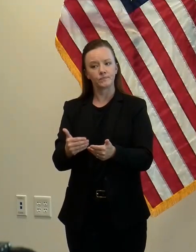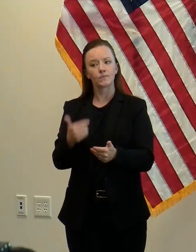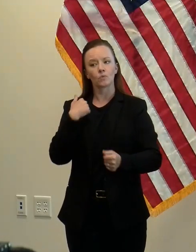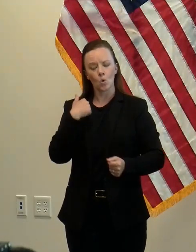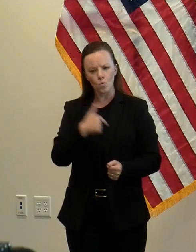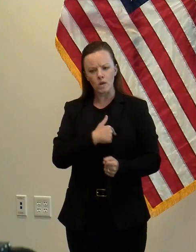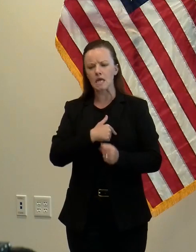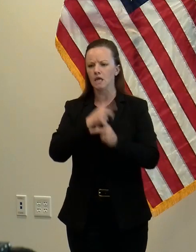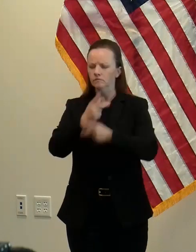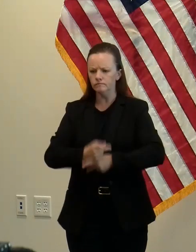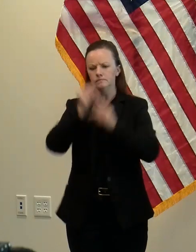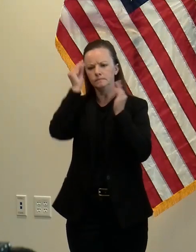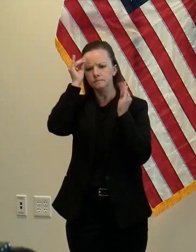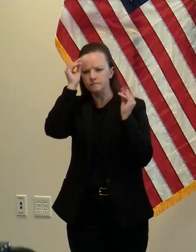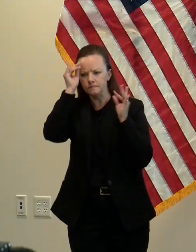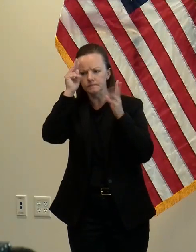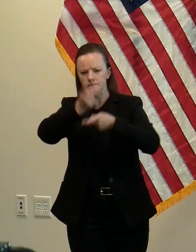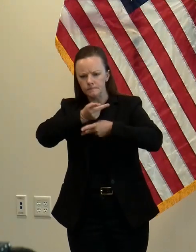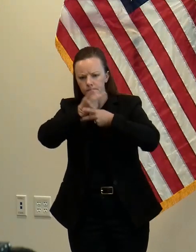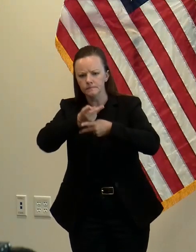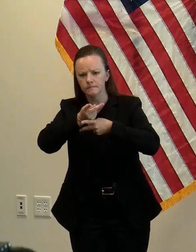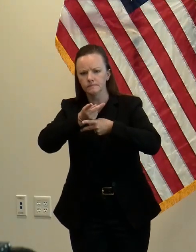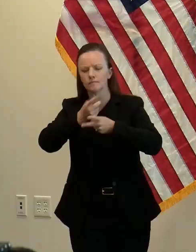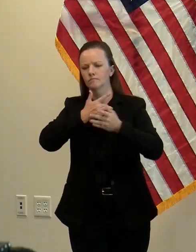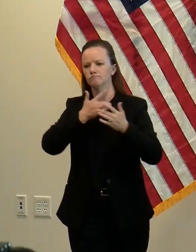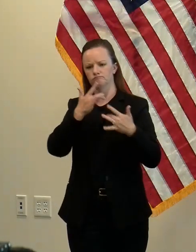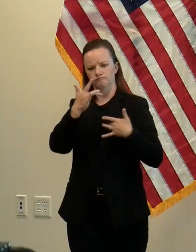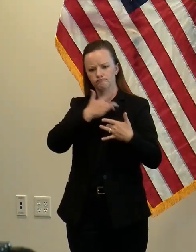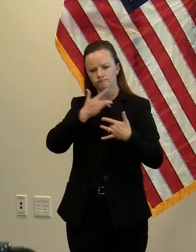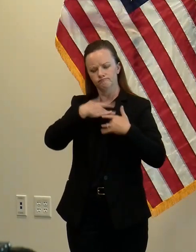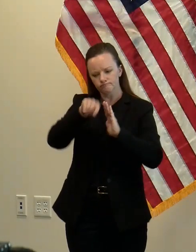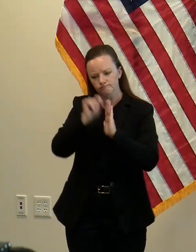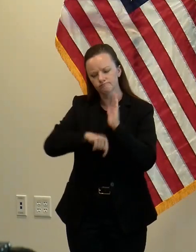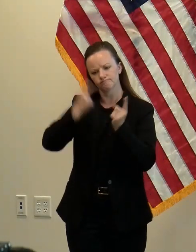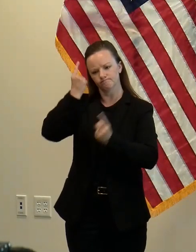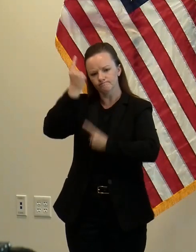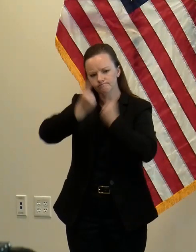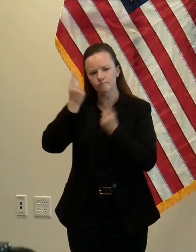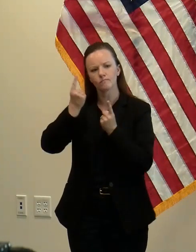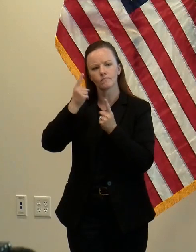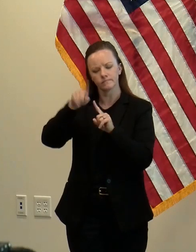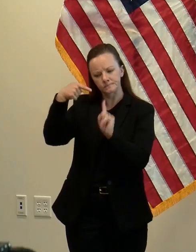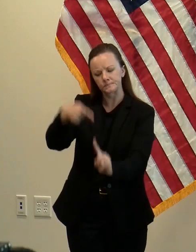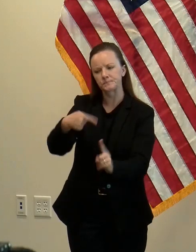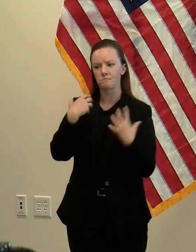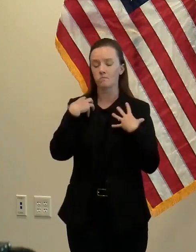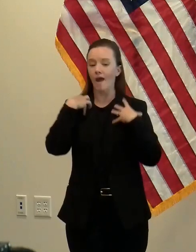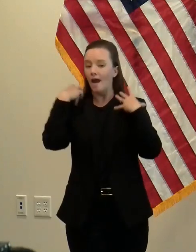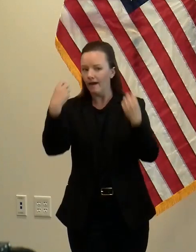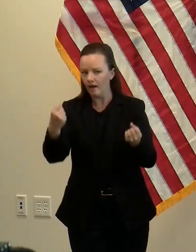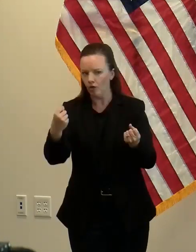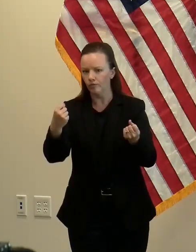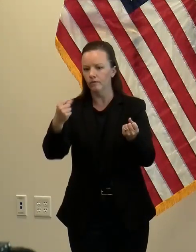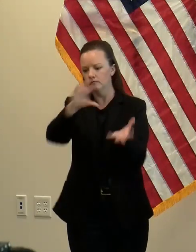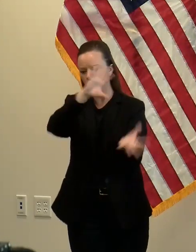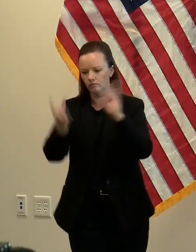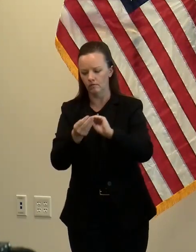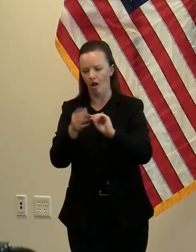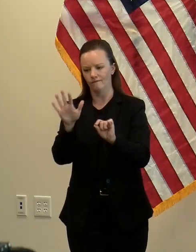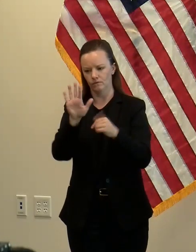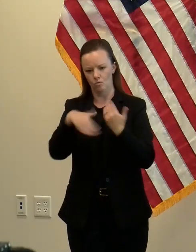great thought and concern for the health and welfare of